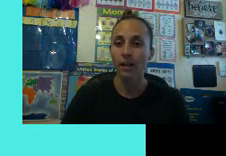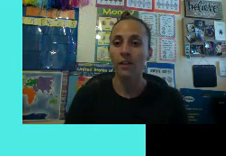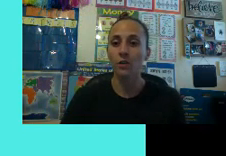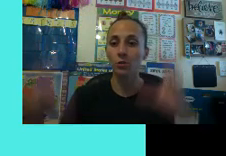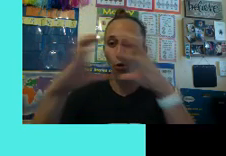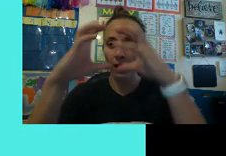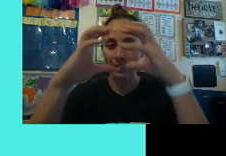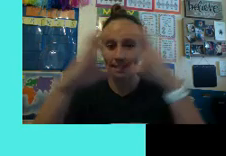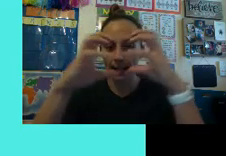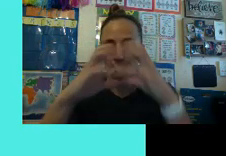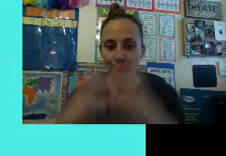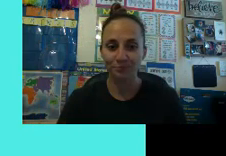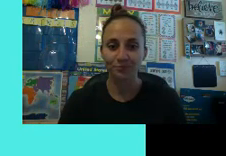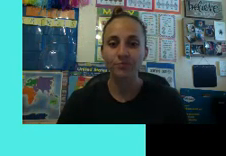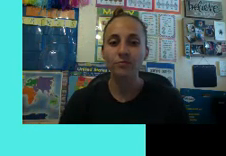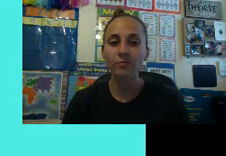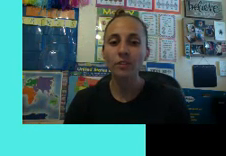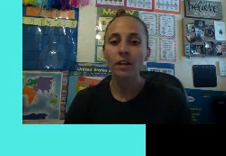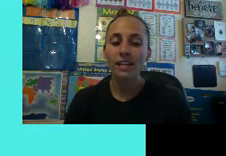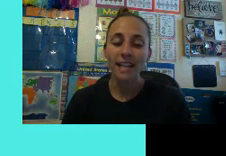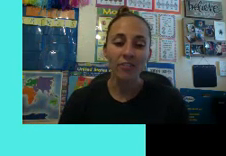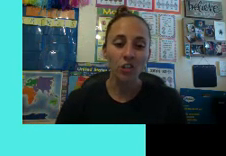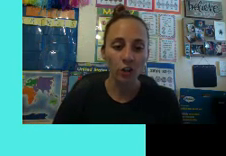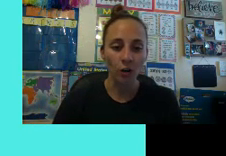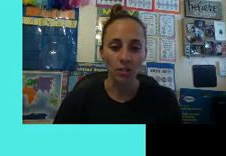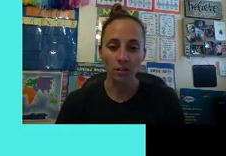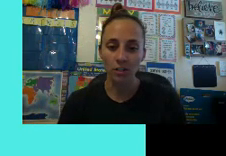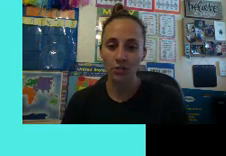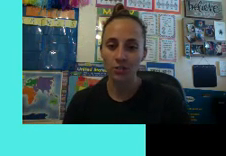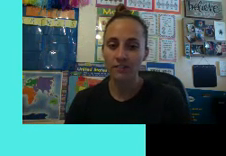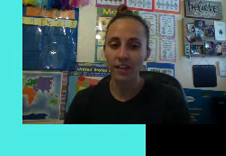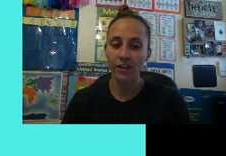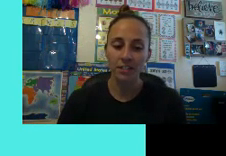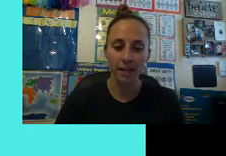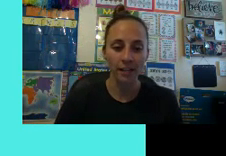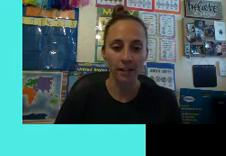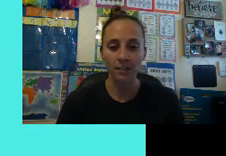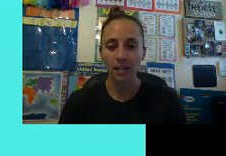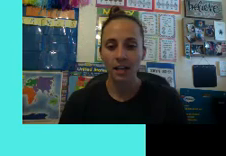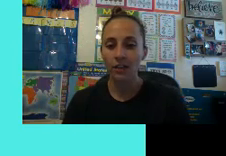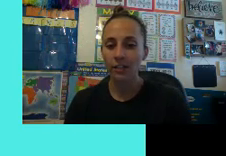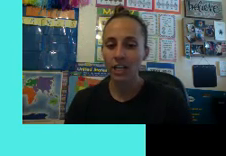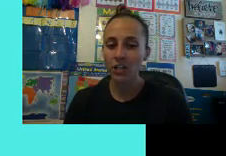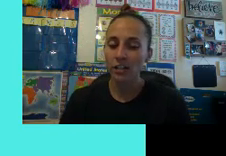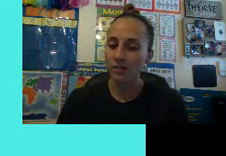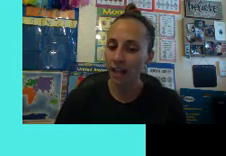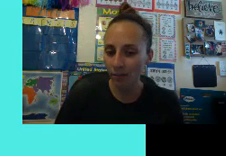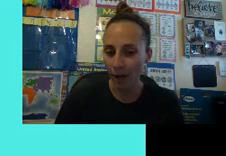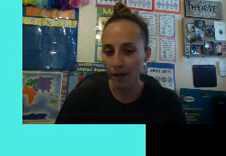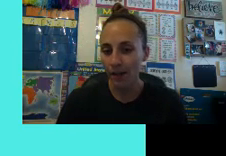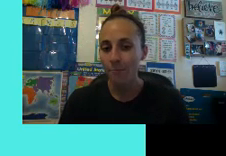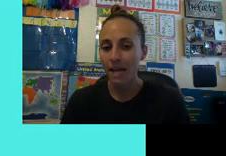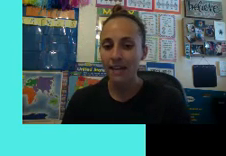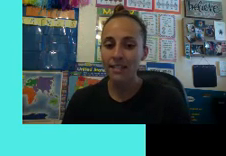B-A-L-L. They use a whole hand sign. Deaf children also learn to use their fingers to make letters. They learn each letter of the